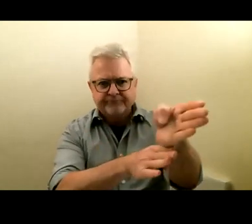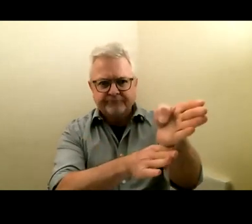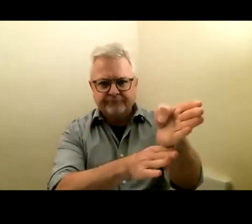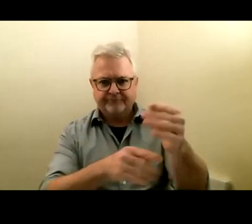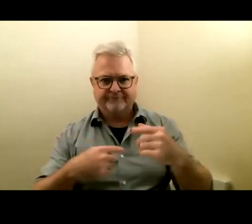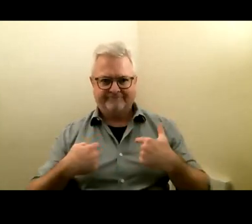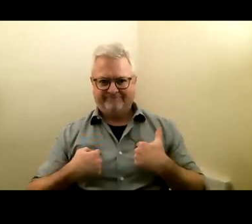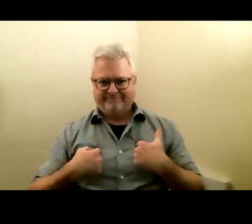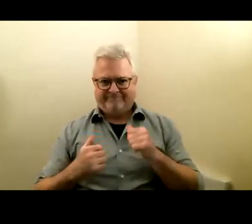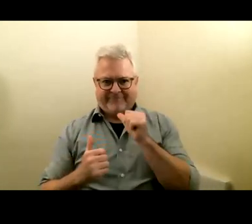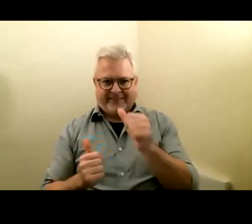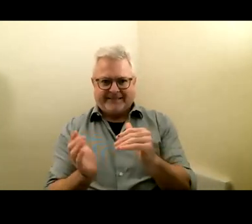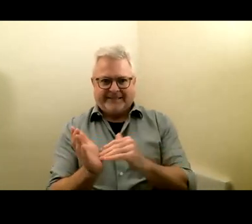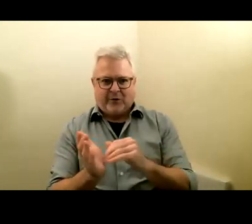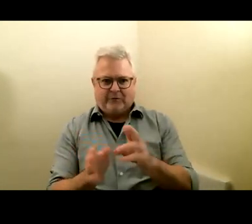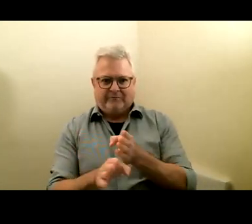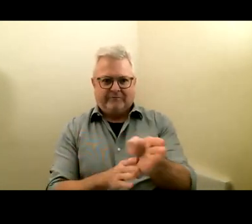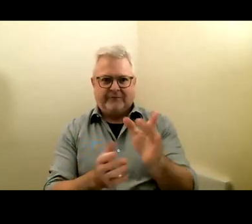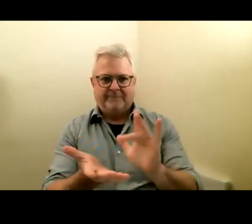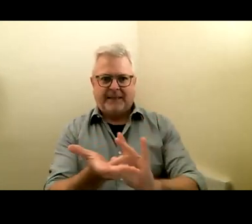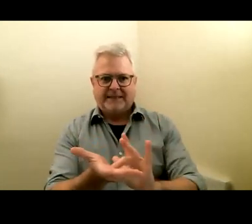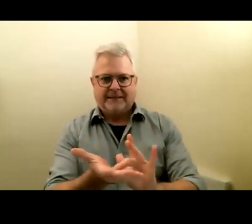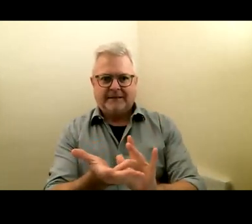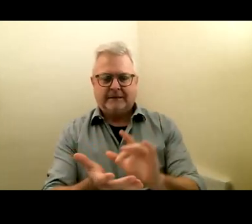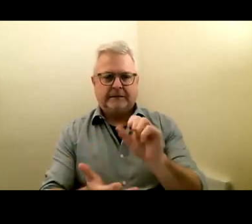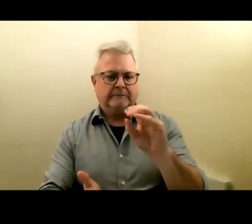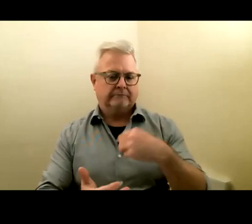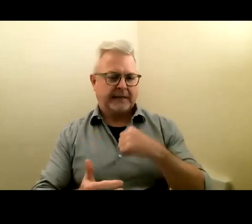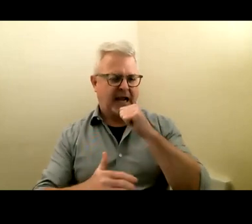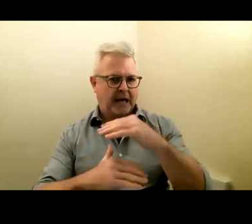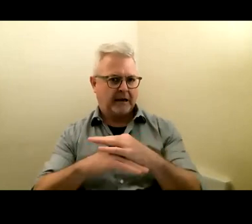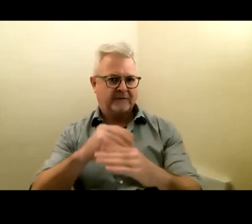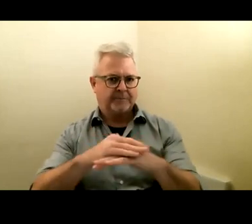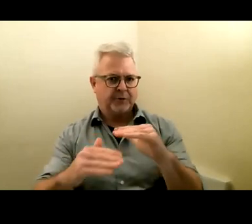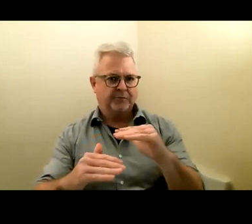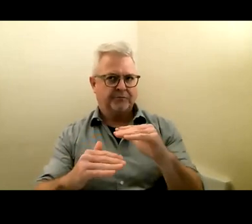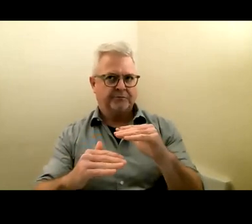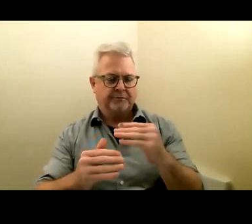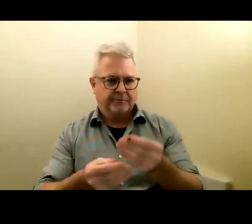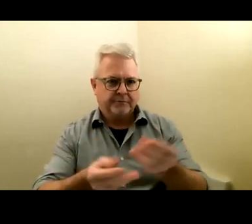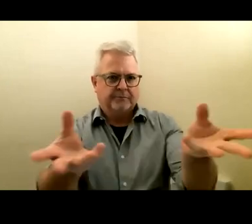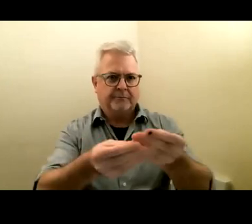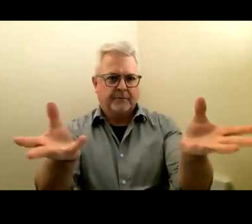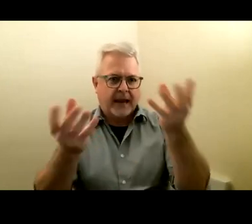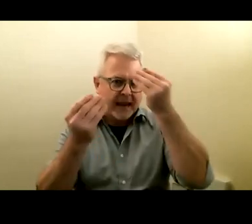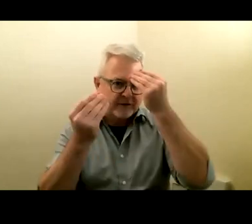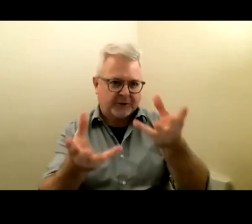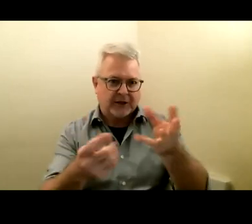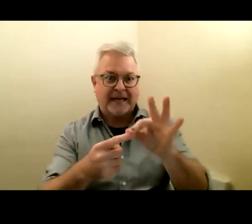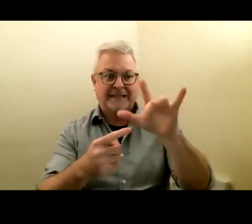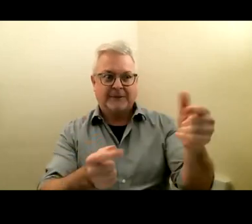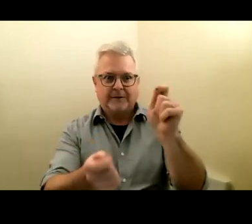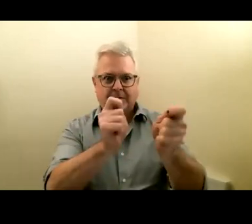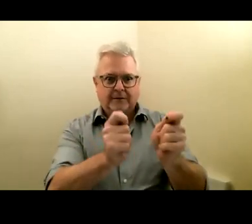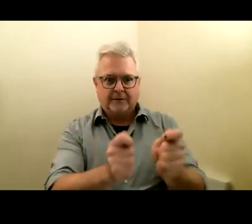doctor, someone who is specialized in the medical field. I'm not a doctor. I don't specialize in medicine. So I'm not